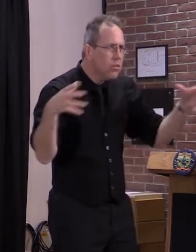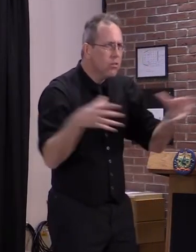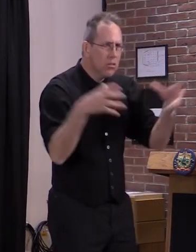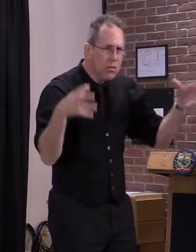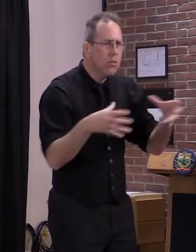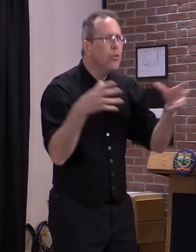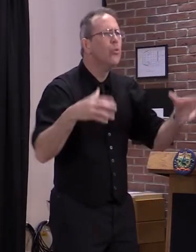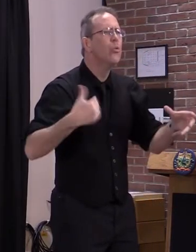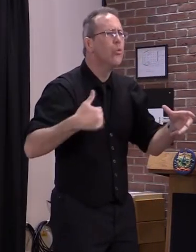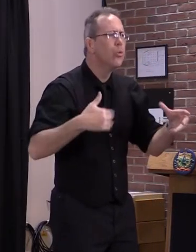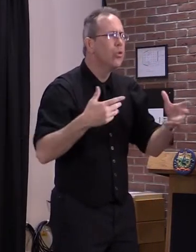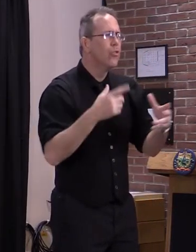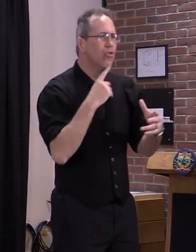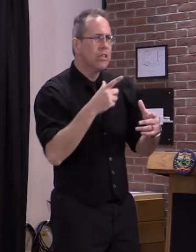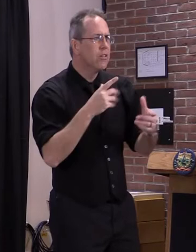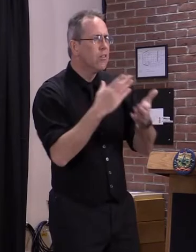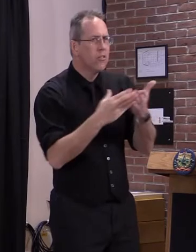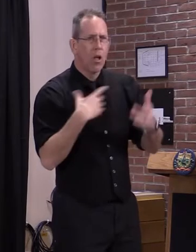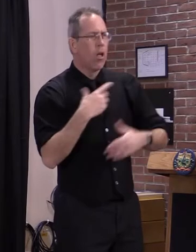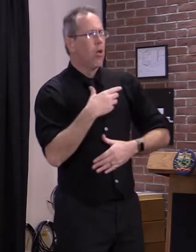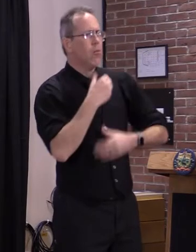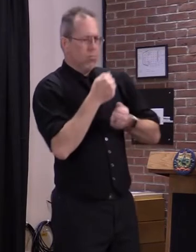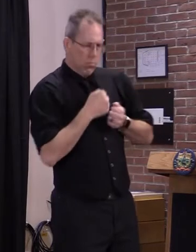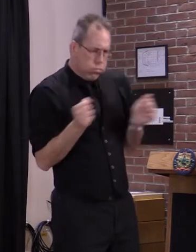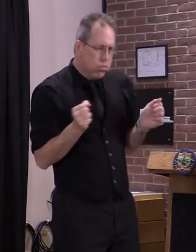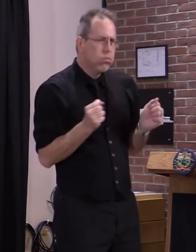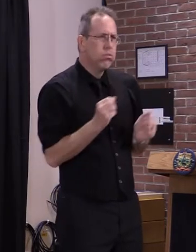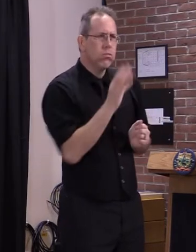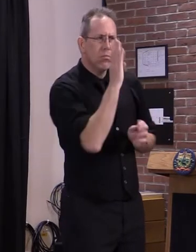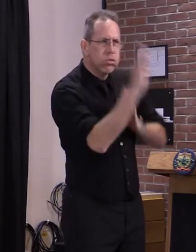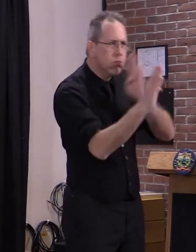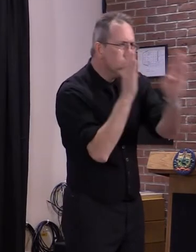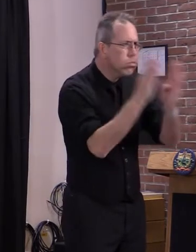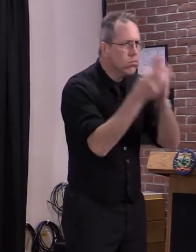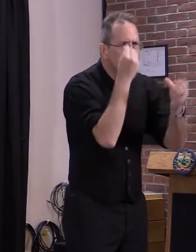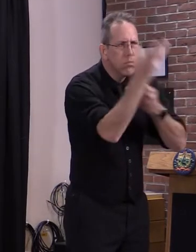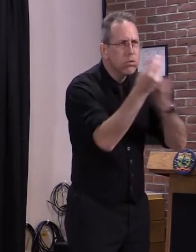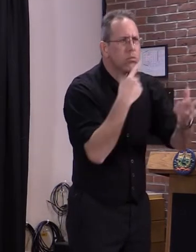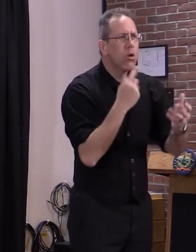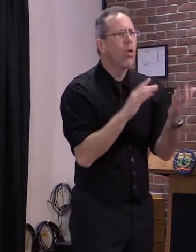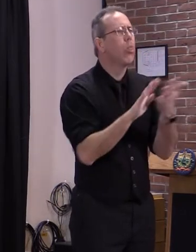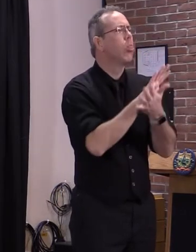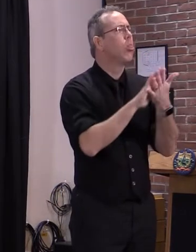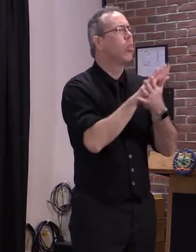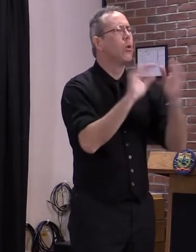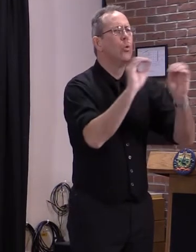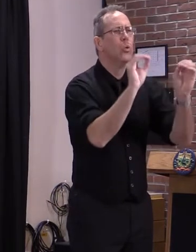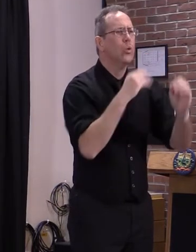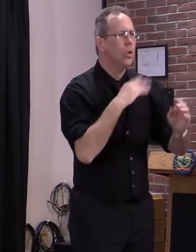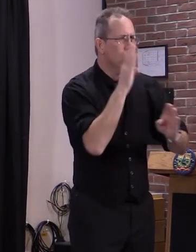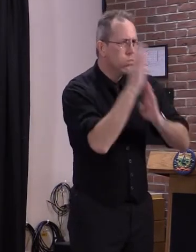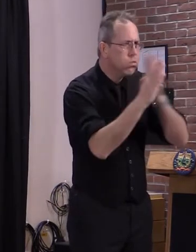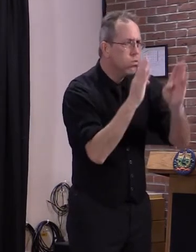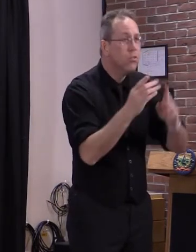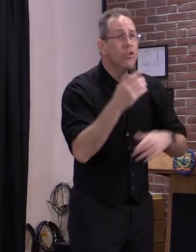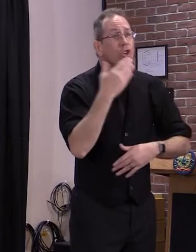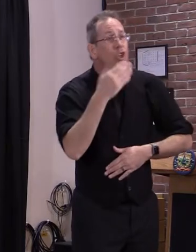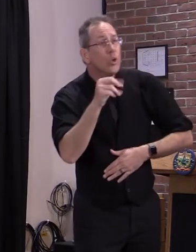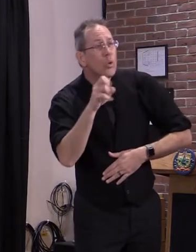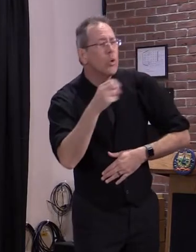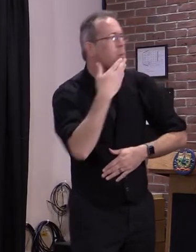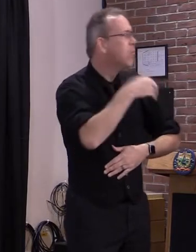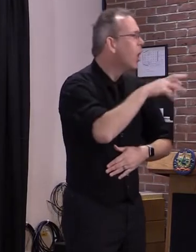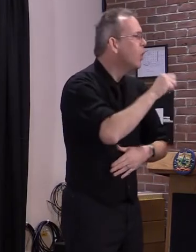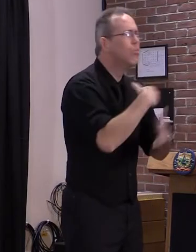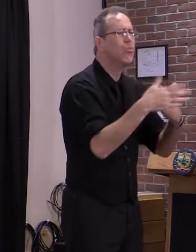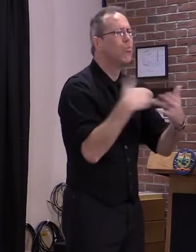was going on. We were truthful with them, and giving the good news and the bad. But we also,